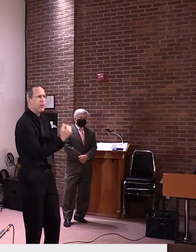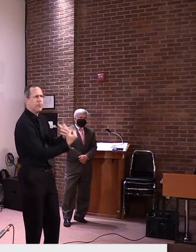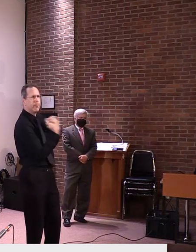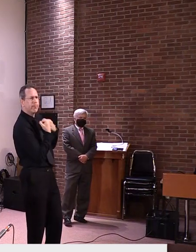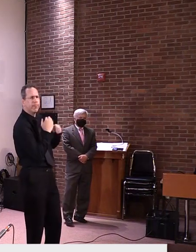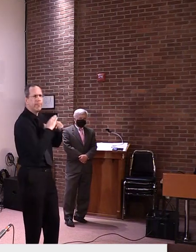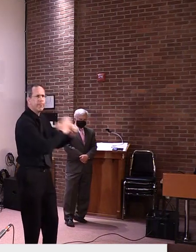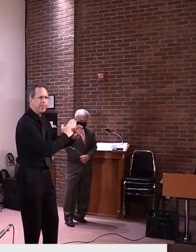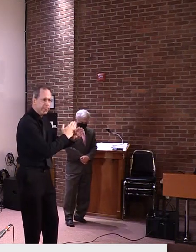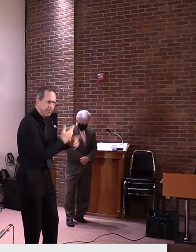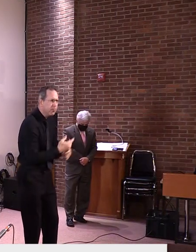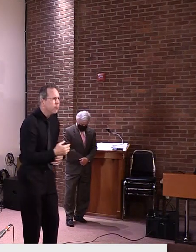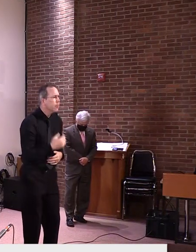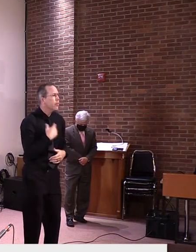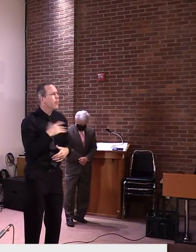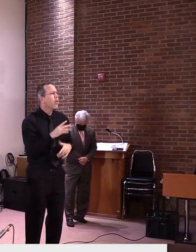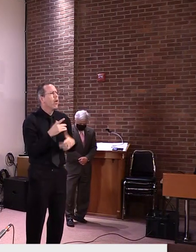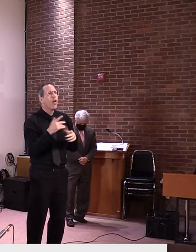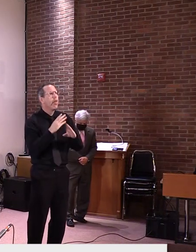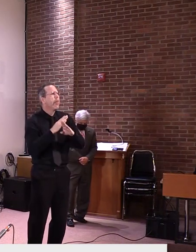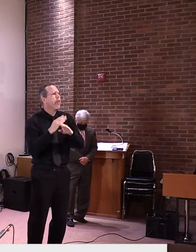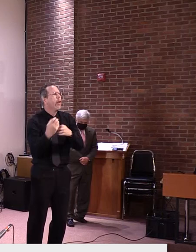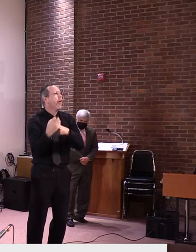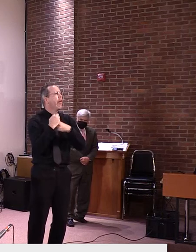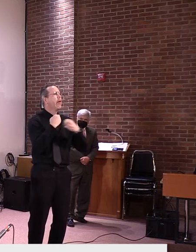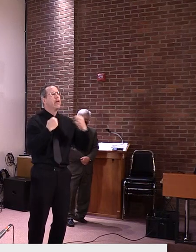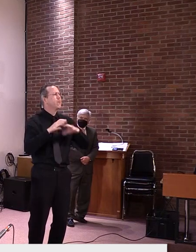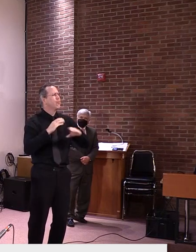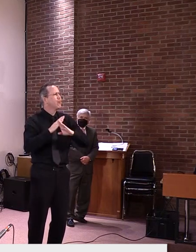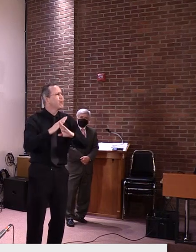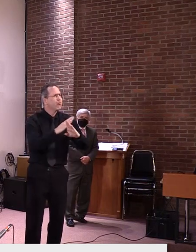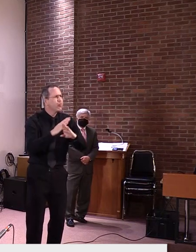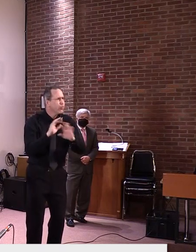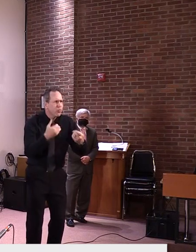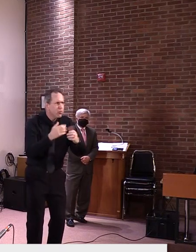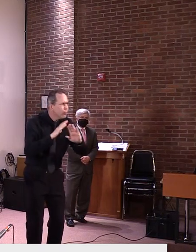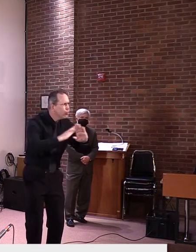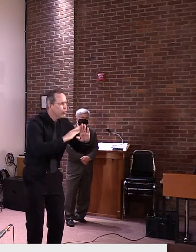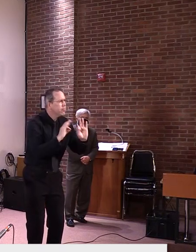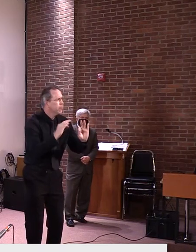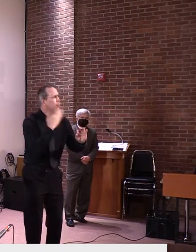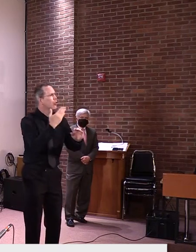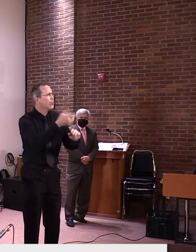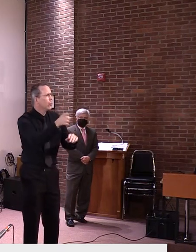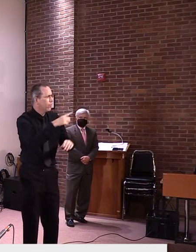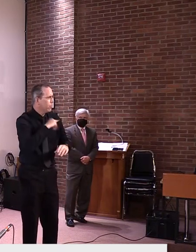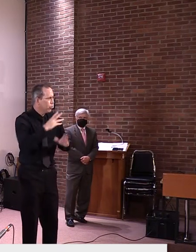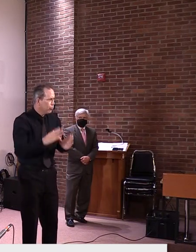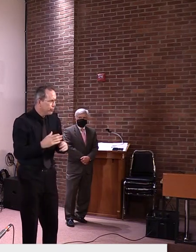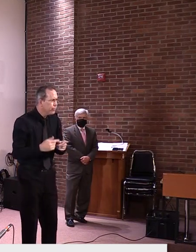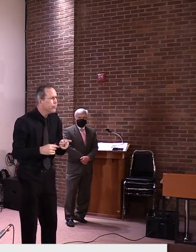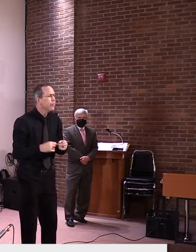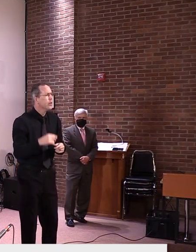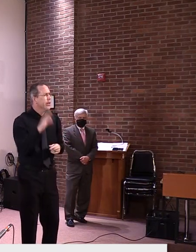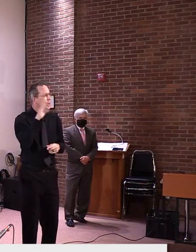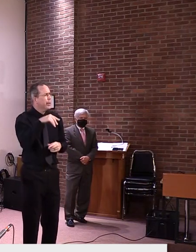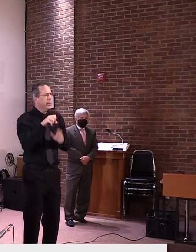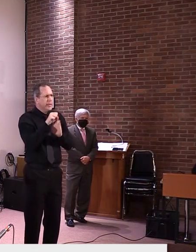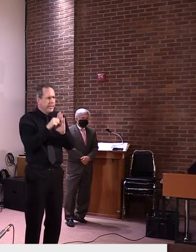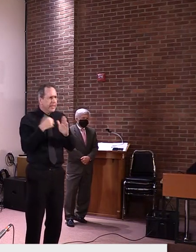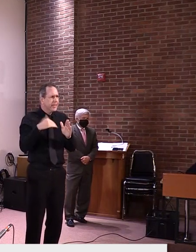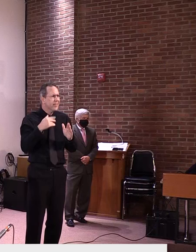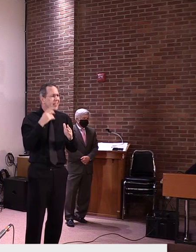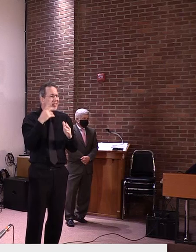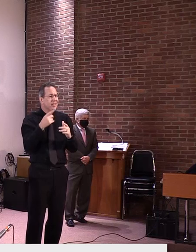it from gaining much traction. But looking across the country, we continue to see a forest fire spreading in the south